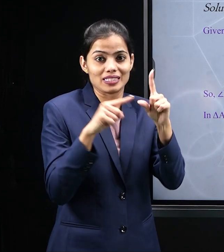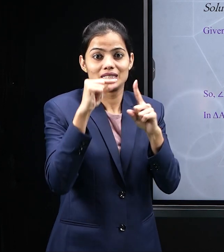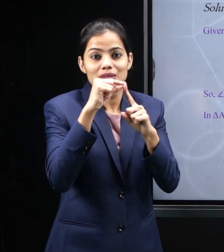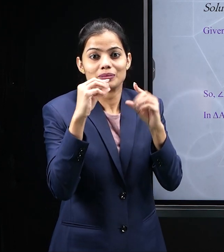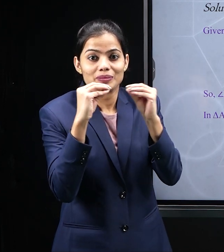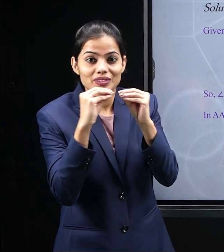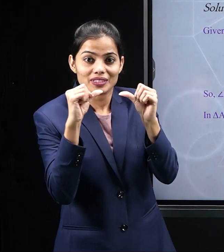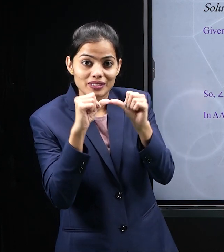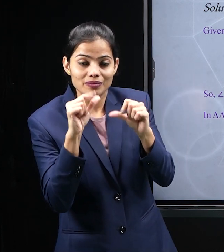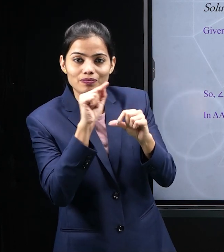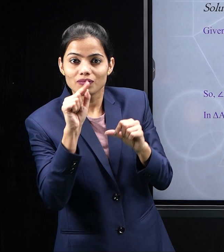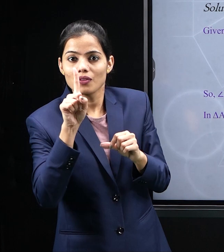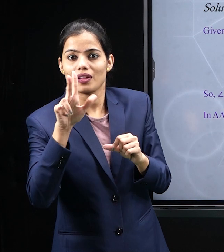PBA is equal to 180 degree.